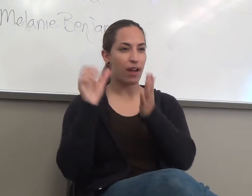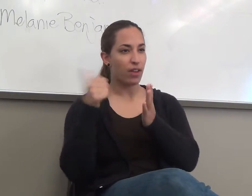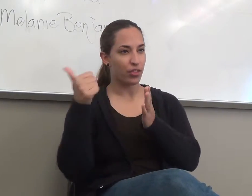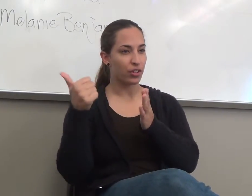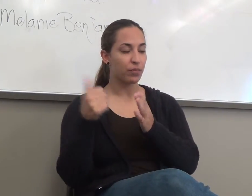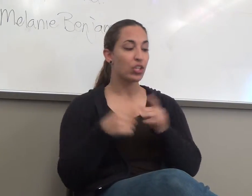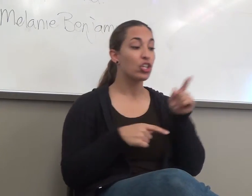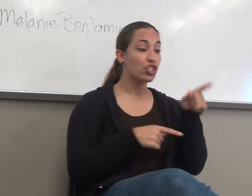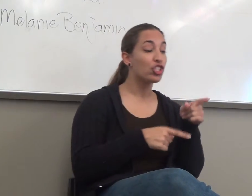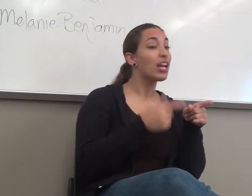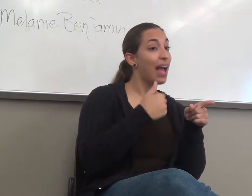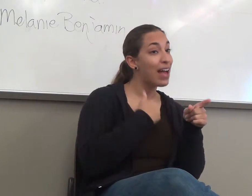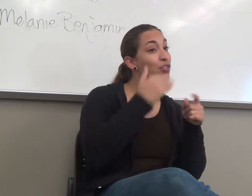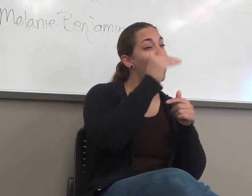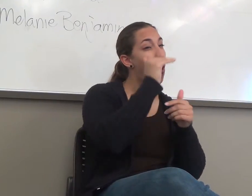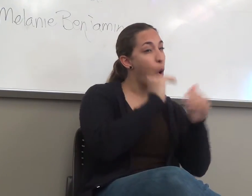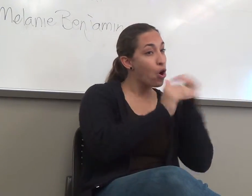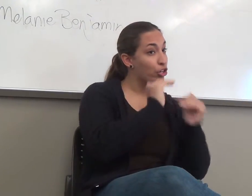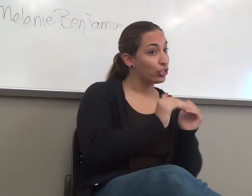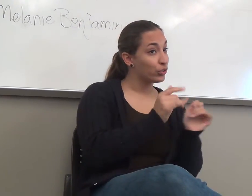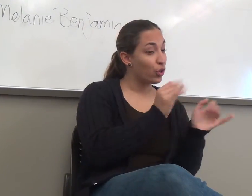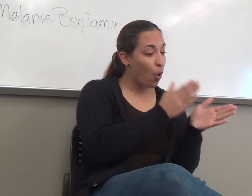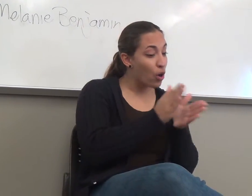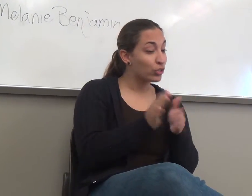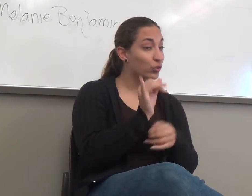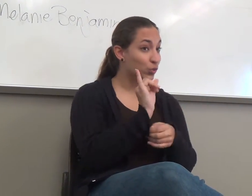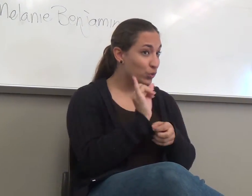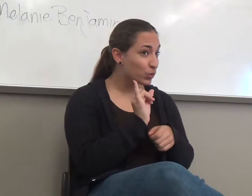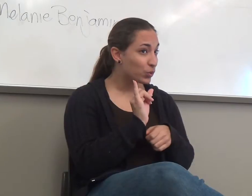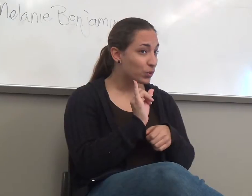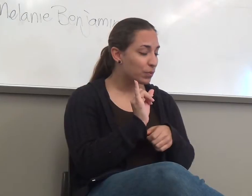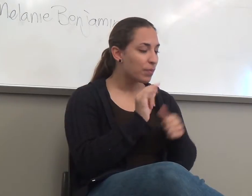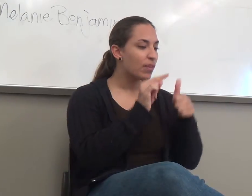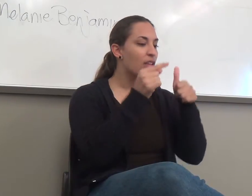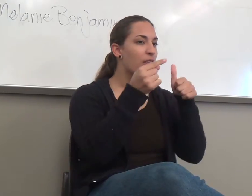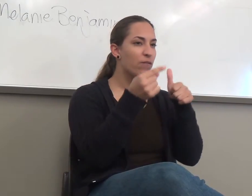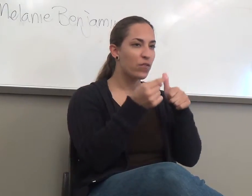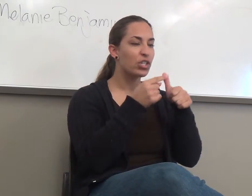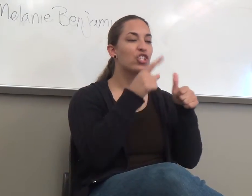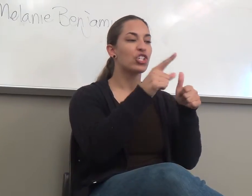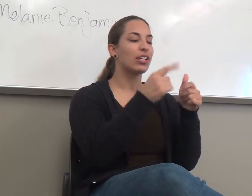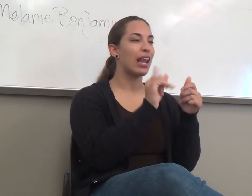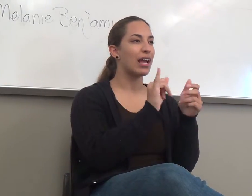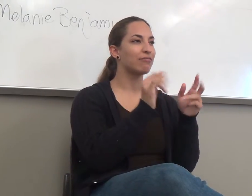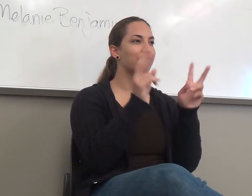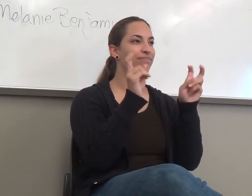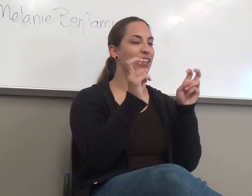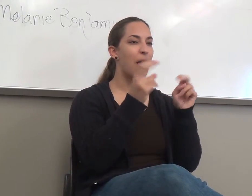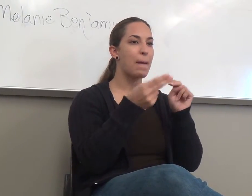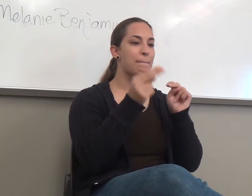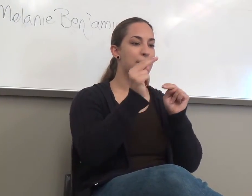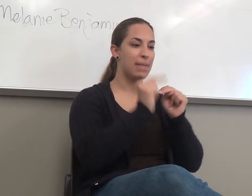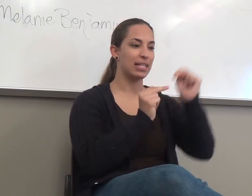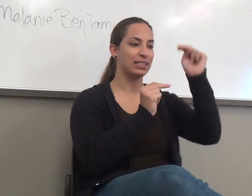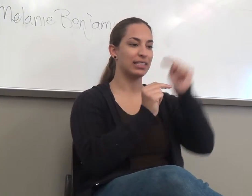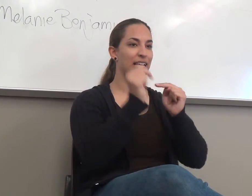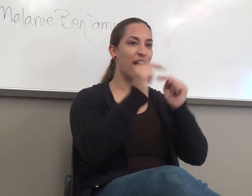here. The first thing, she's building this sundae from the bottom up.